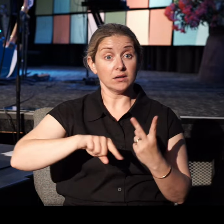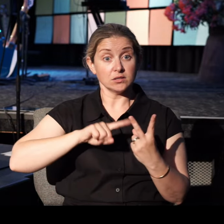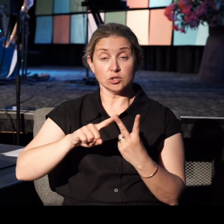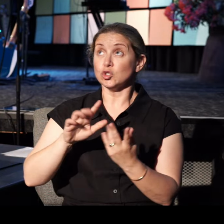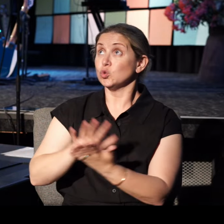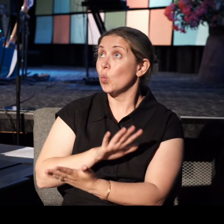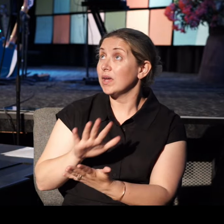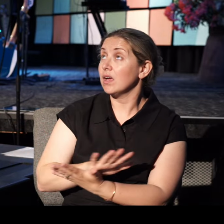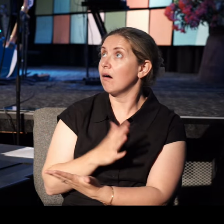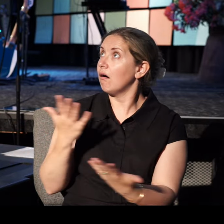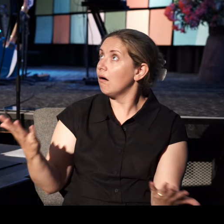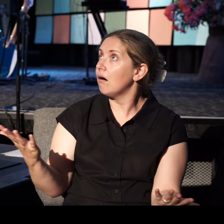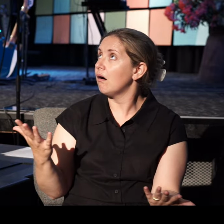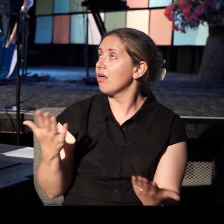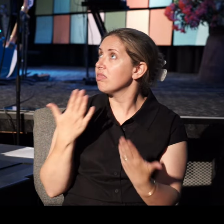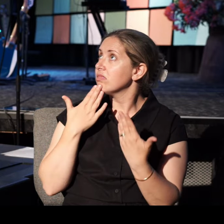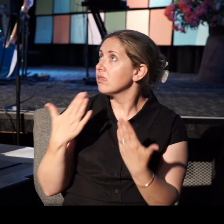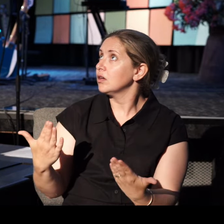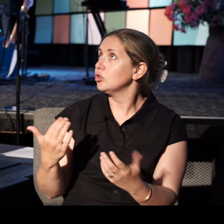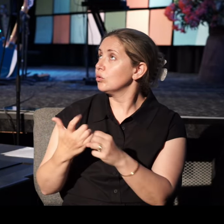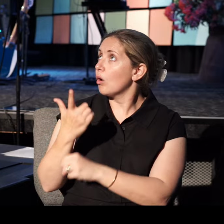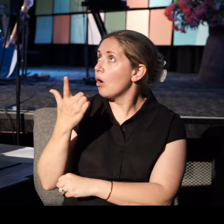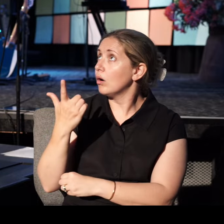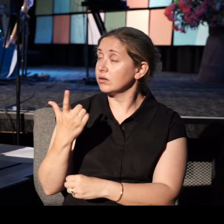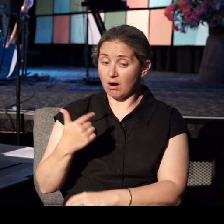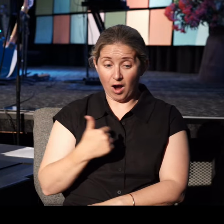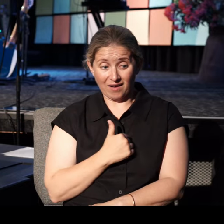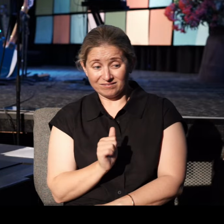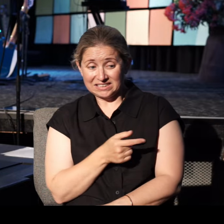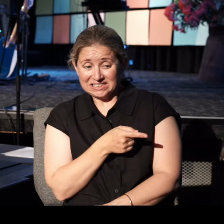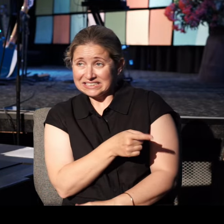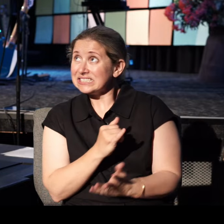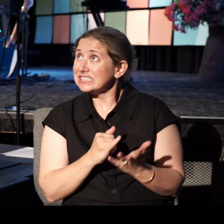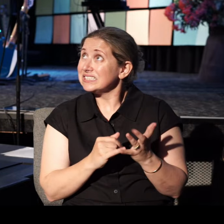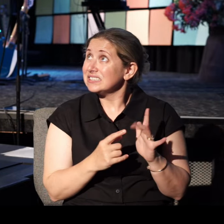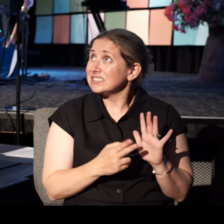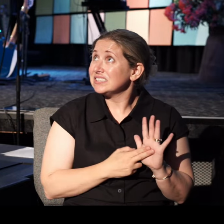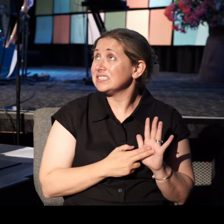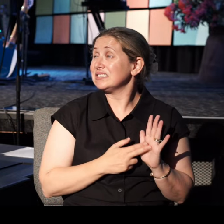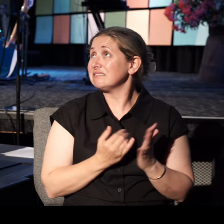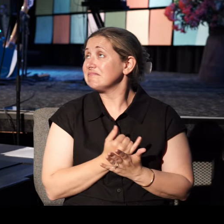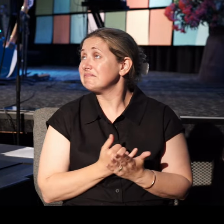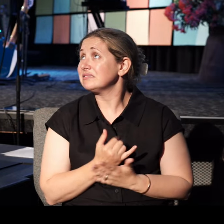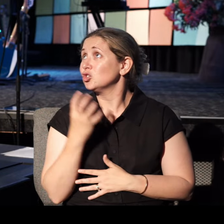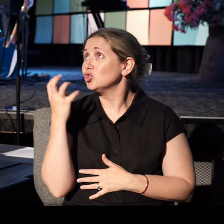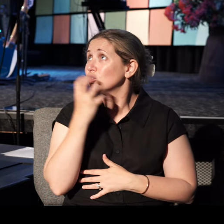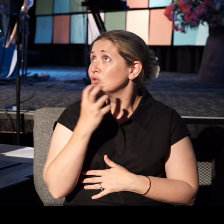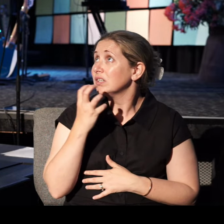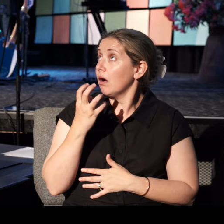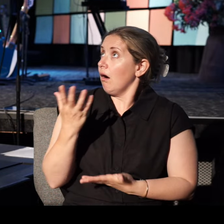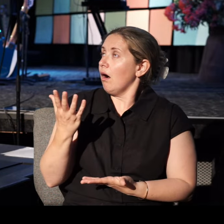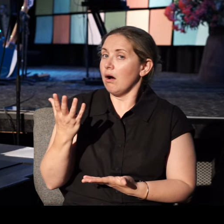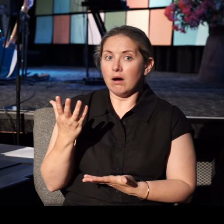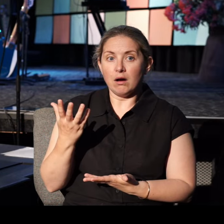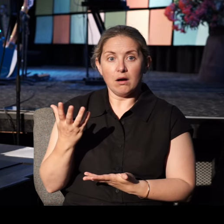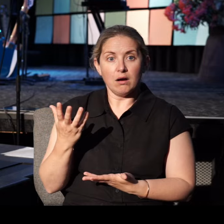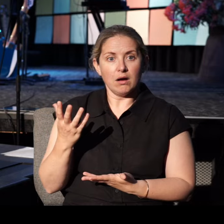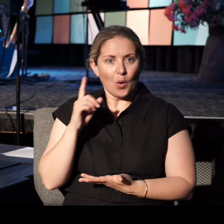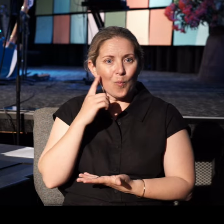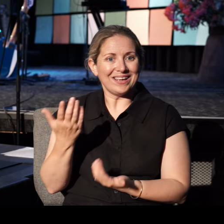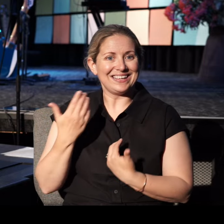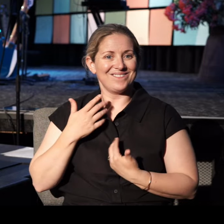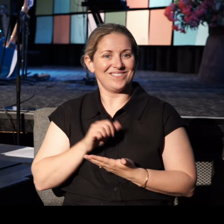sin, he is faithful and just, and if we but confess our sins, he will forgive us and cleanse and purify us from all sin. We have an advocate